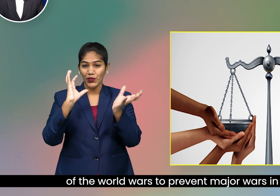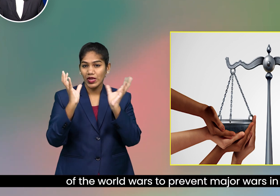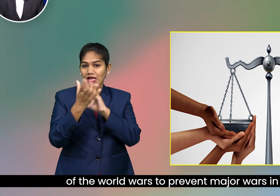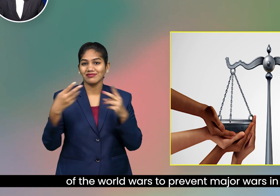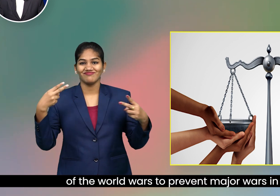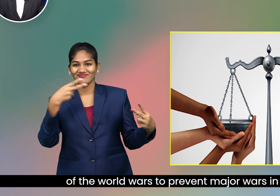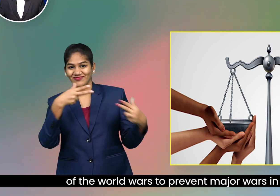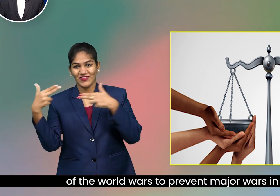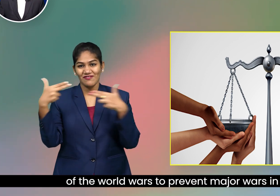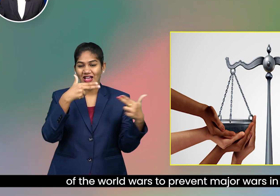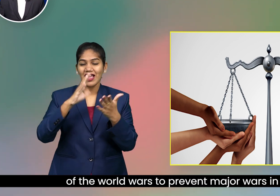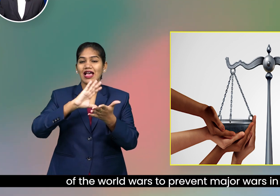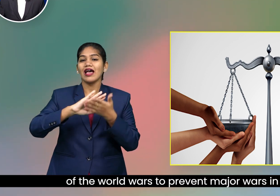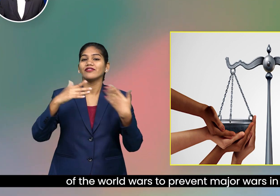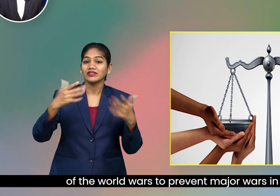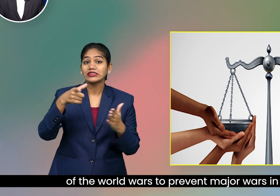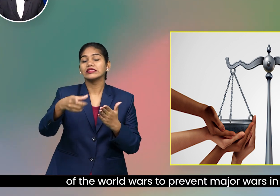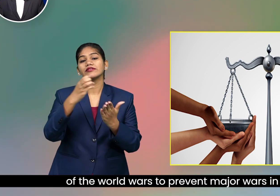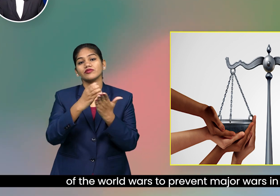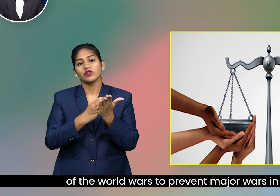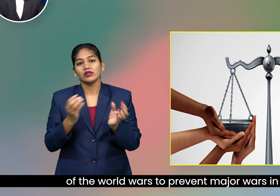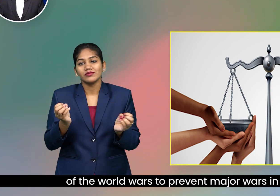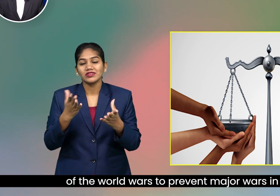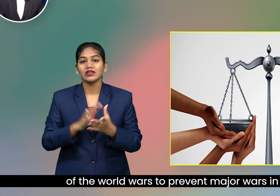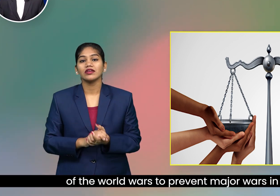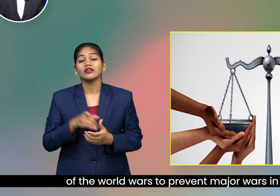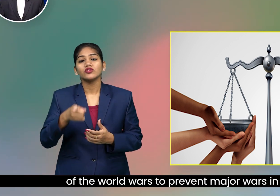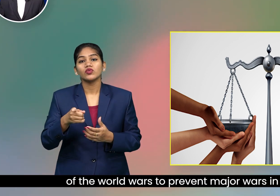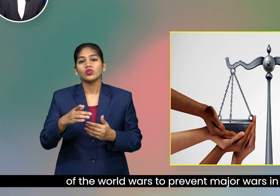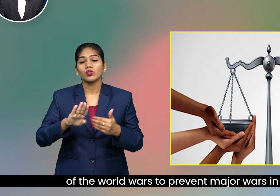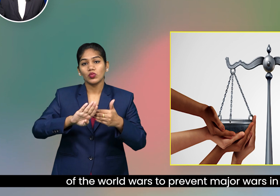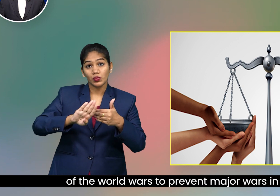wars to prevent major wars in the future.